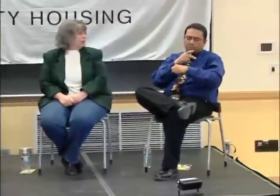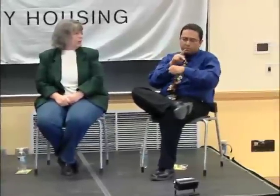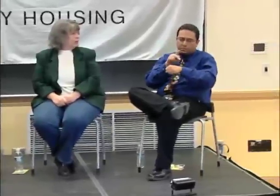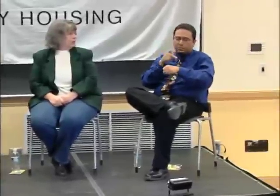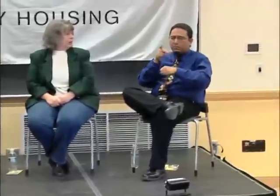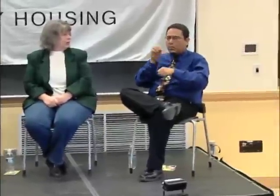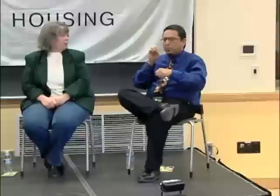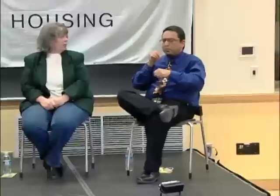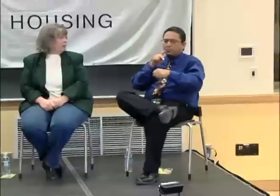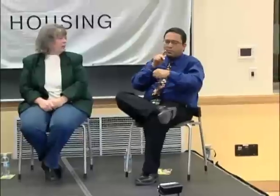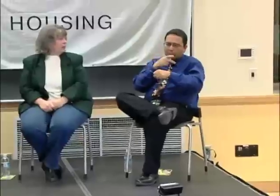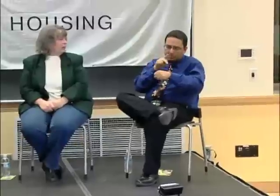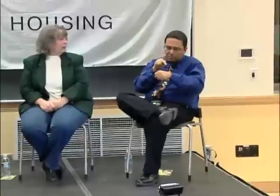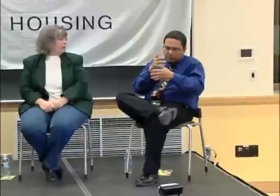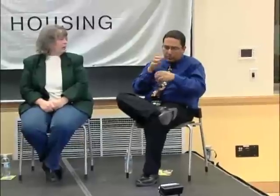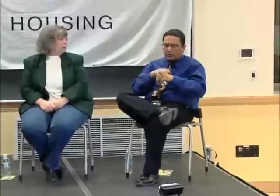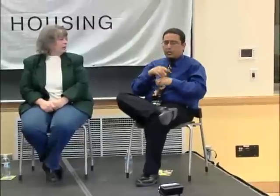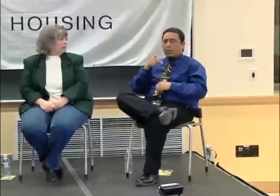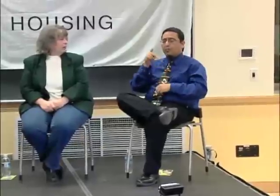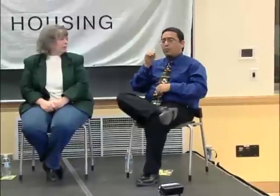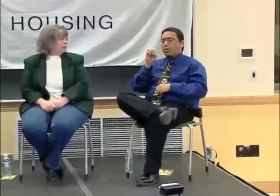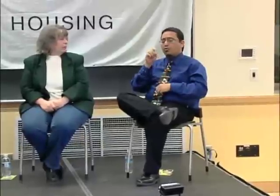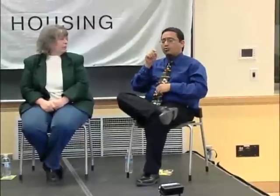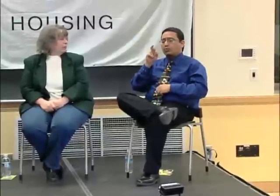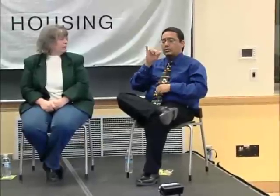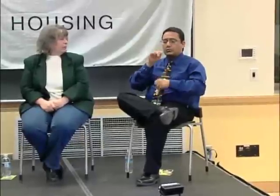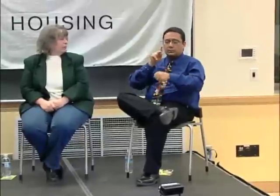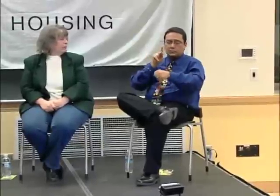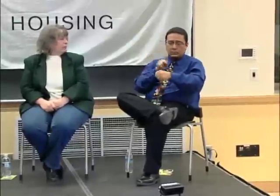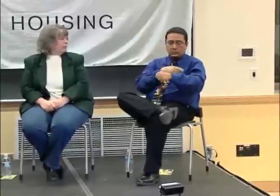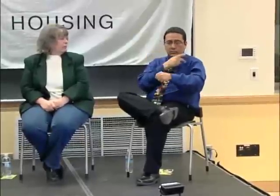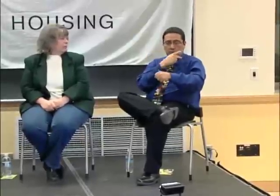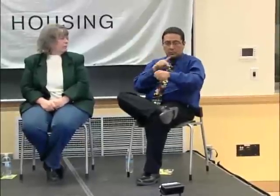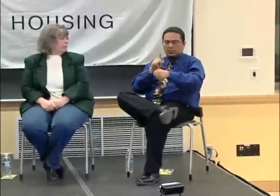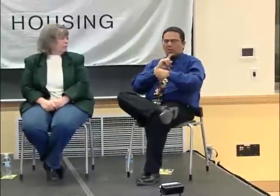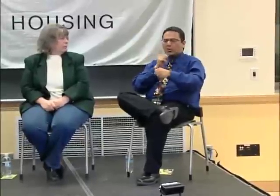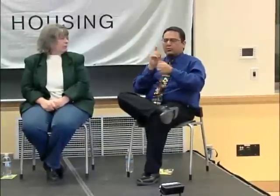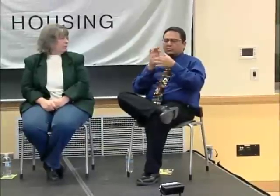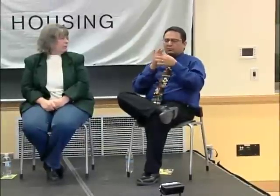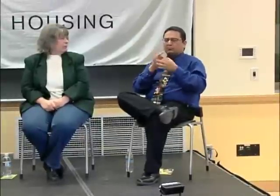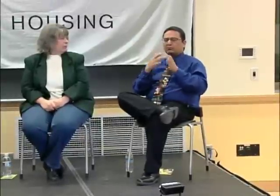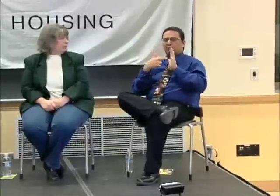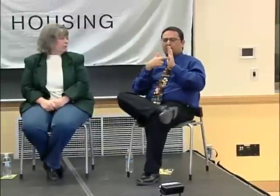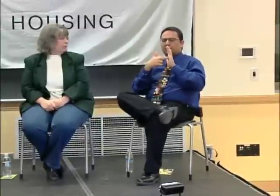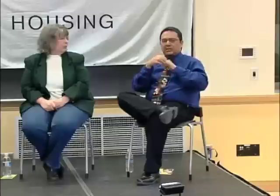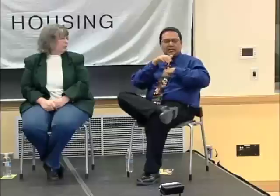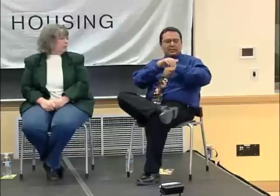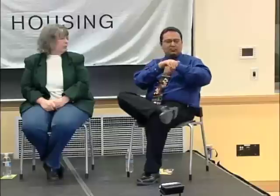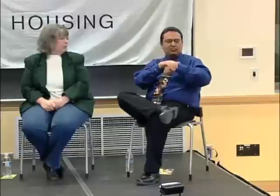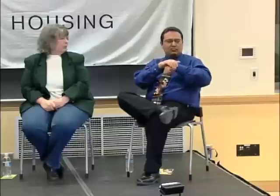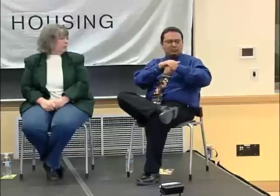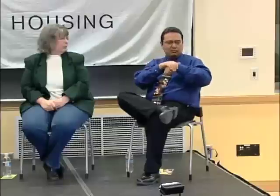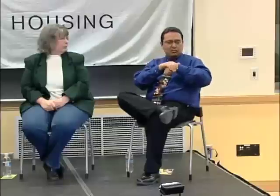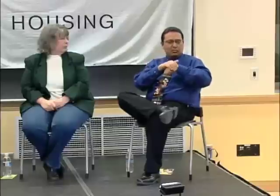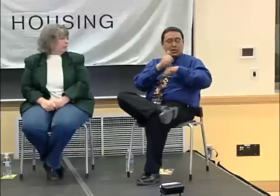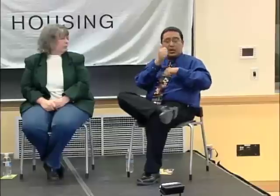So poem, P-O-E-M, the P that looks like the music symbol, is really related to the English